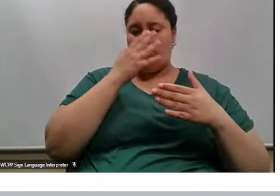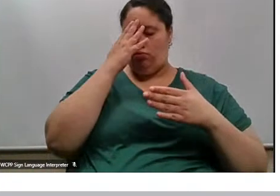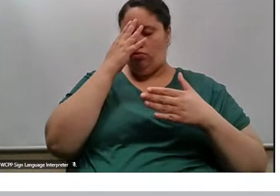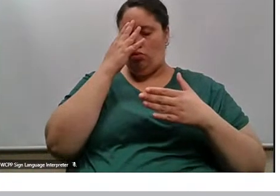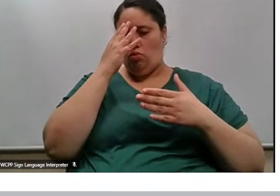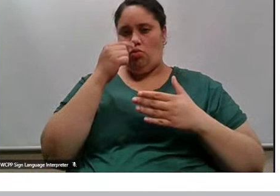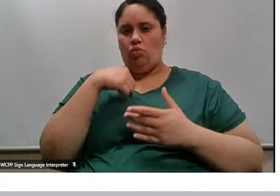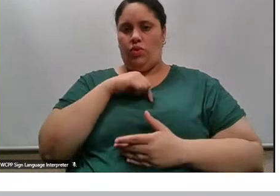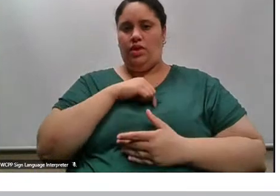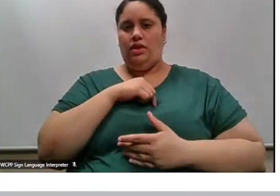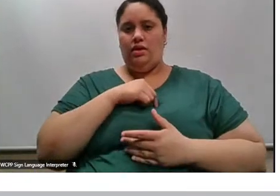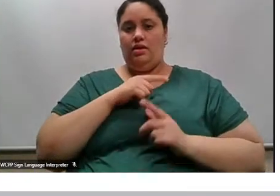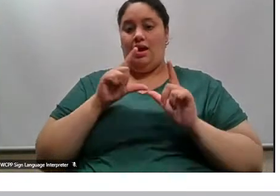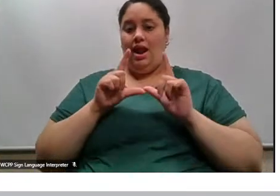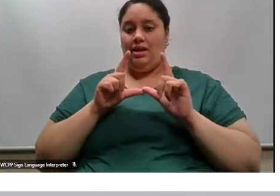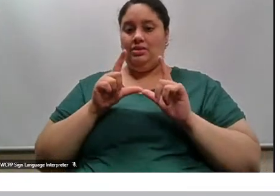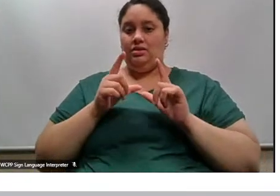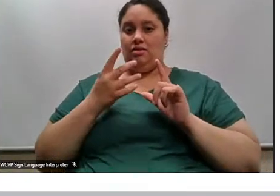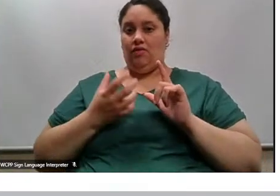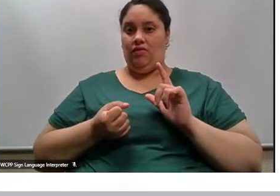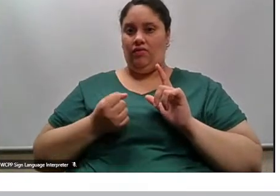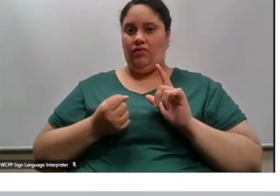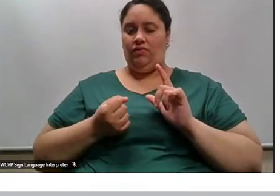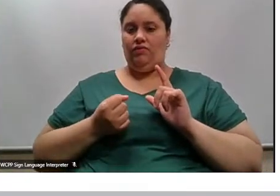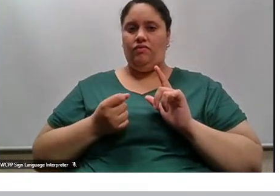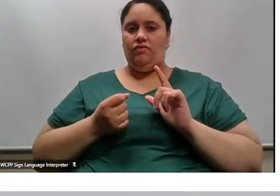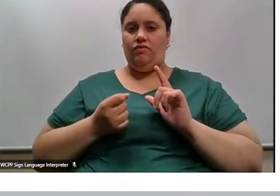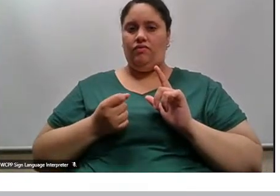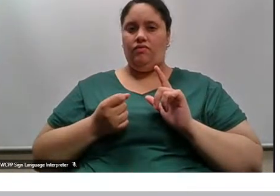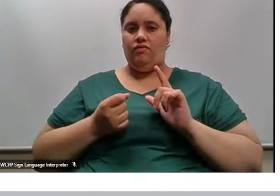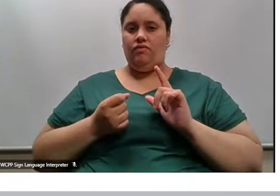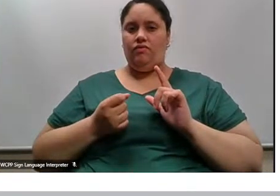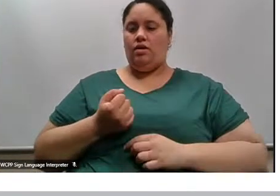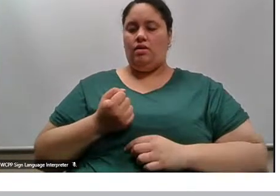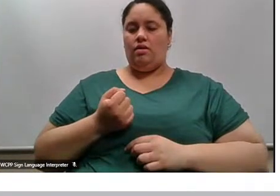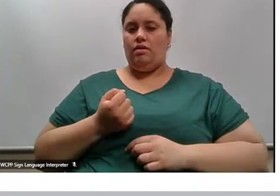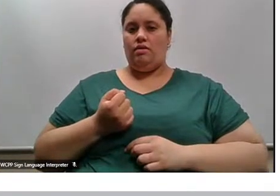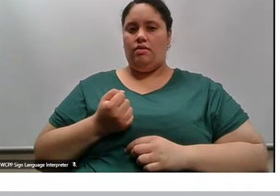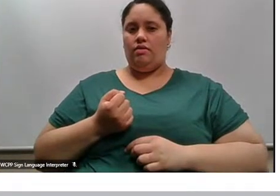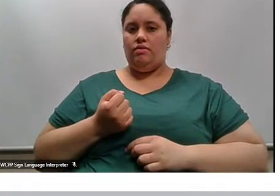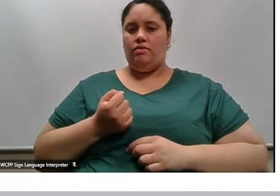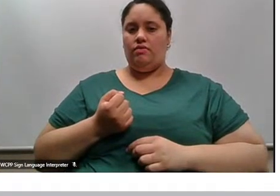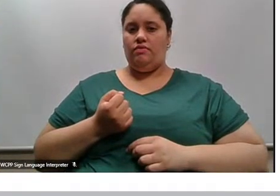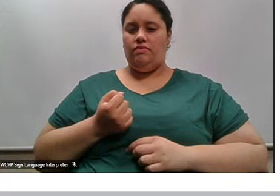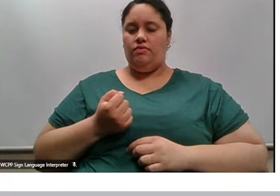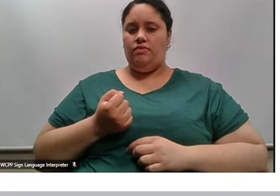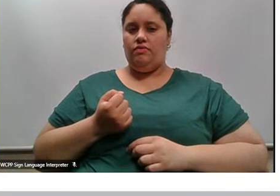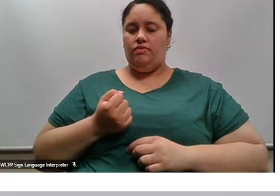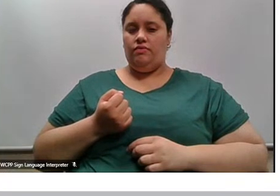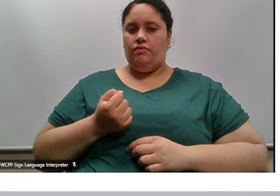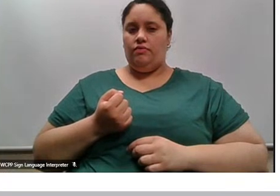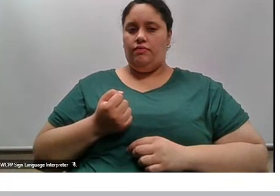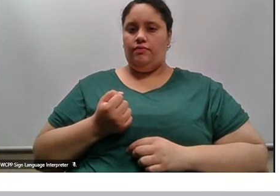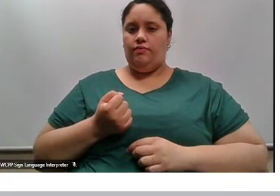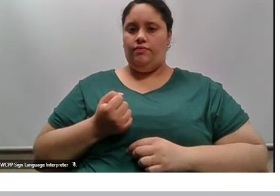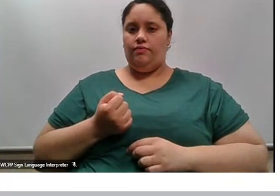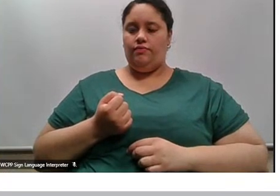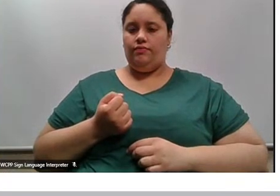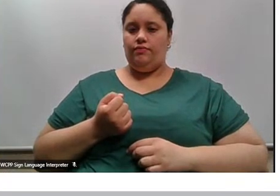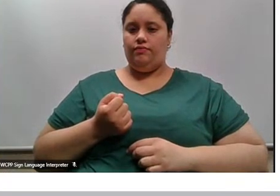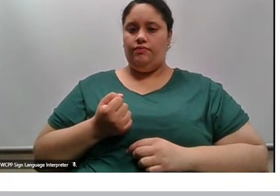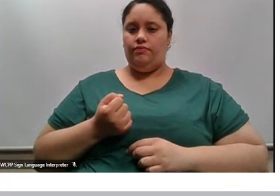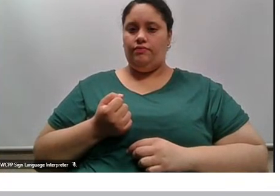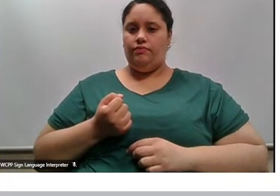are license holders, they know that they are not